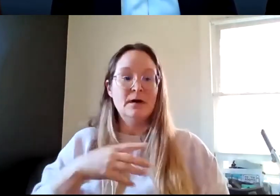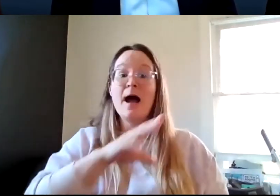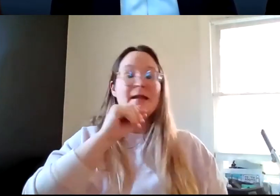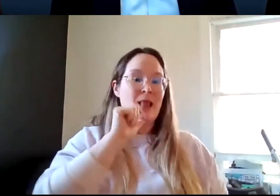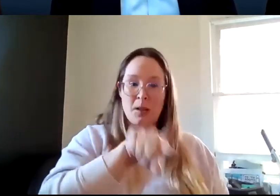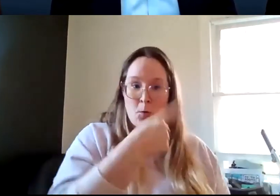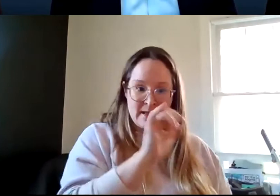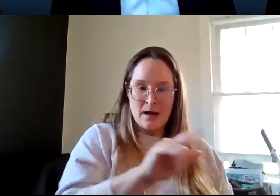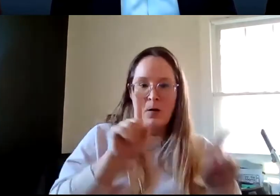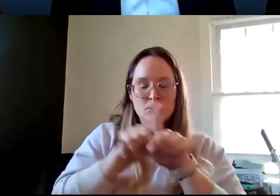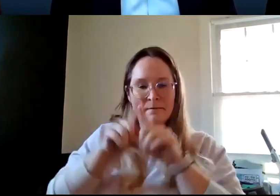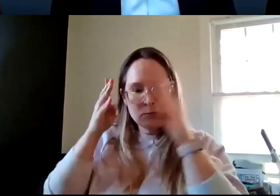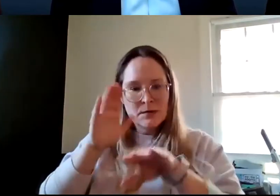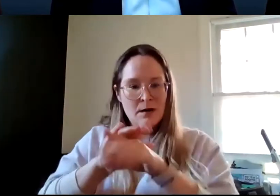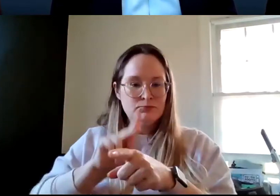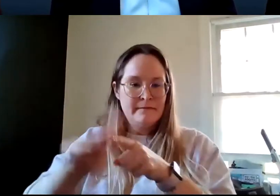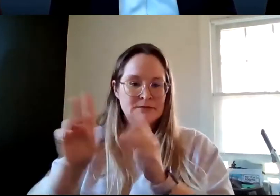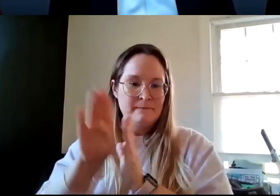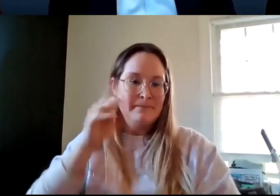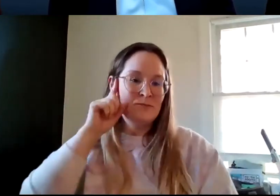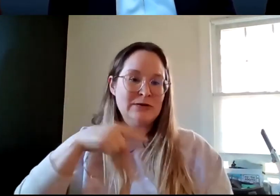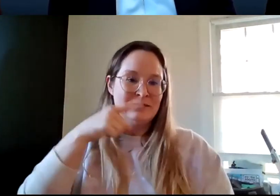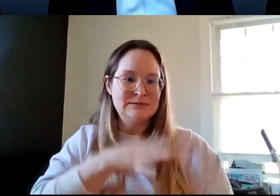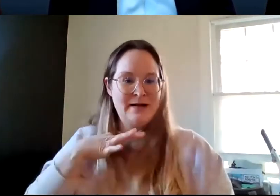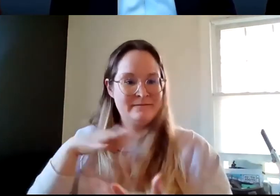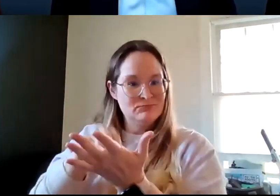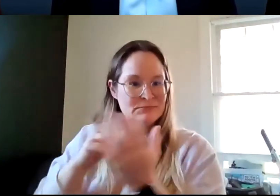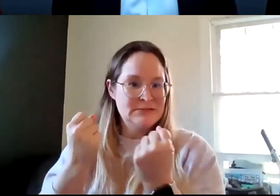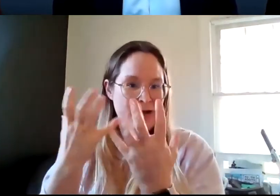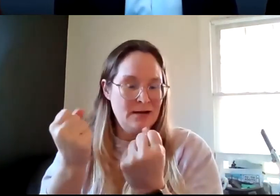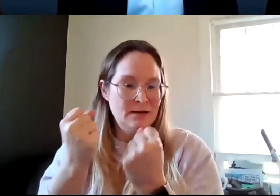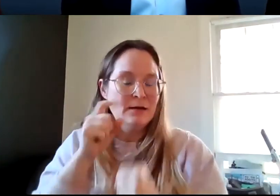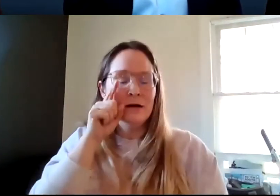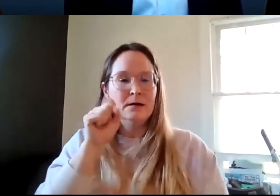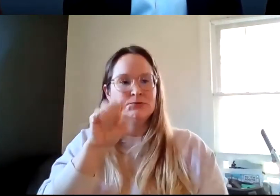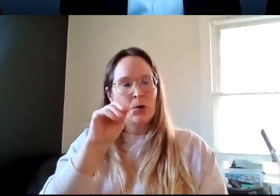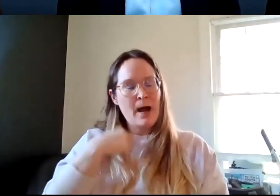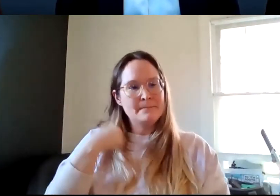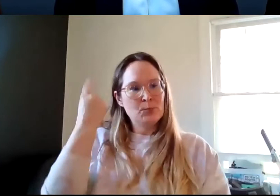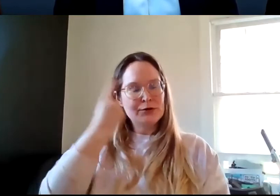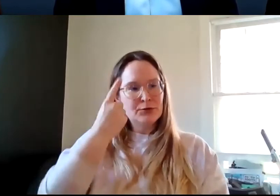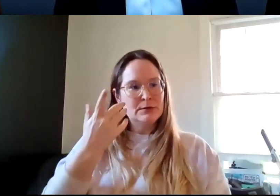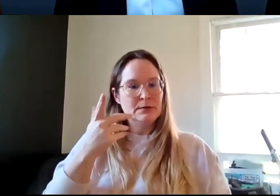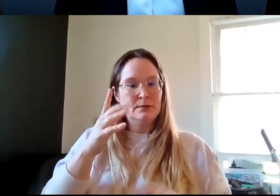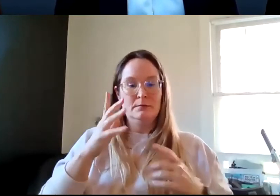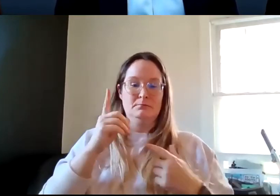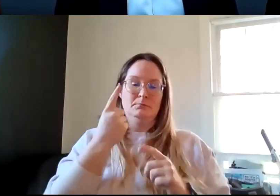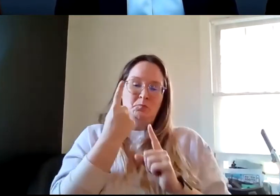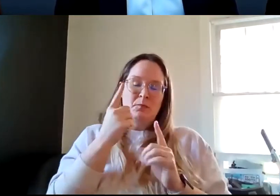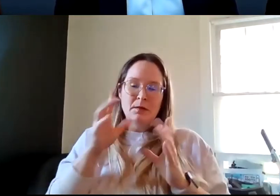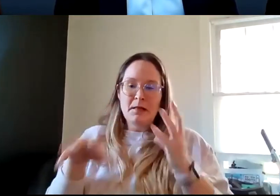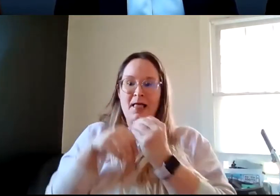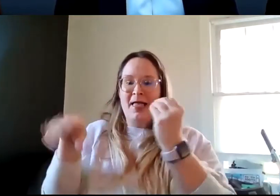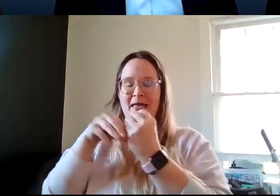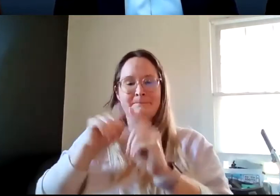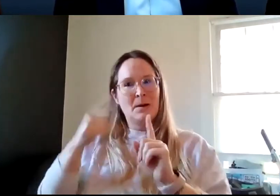better experience for the deaf and hard of hearing staff, as well as the people we serve. And also, we want to, develop the skills with the hearing people